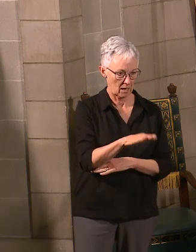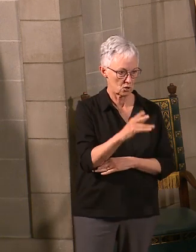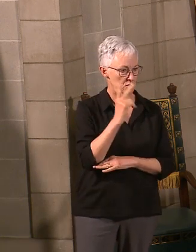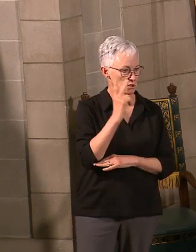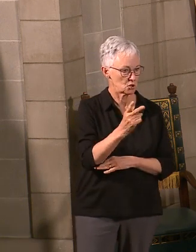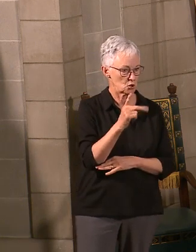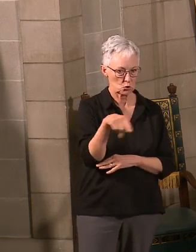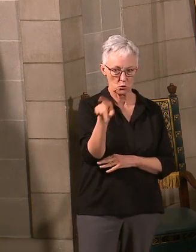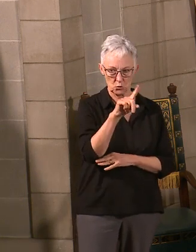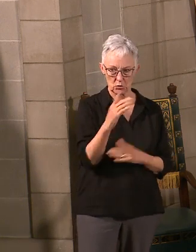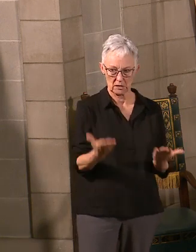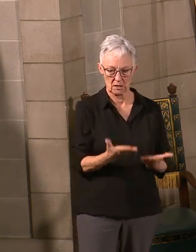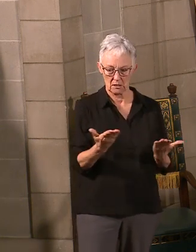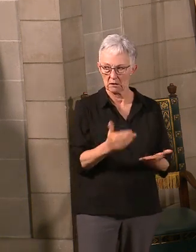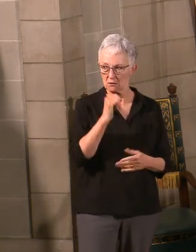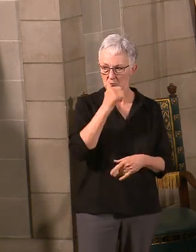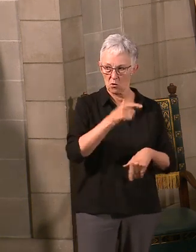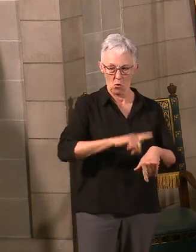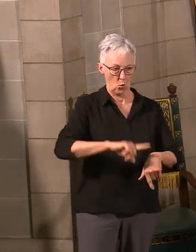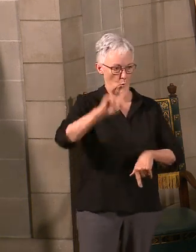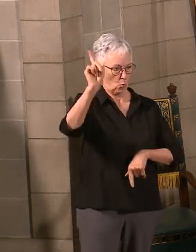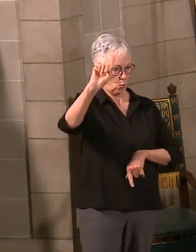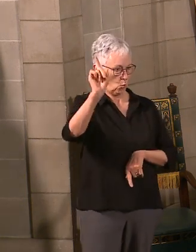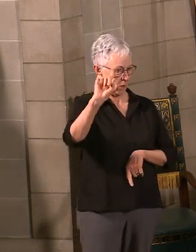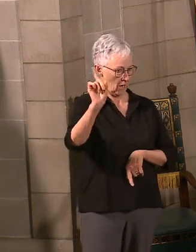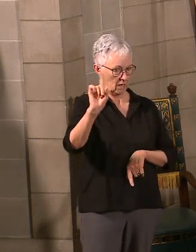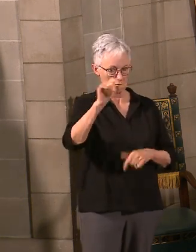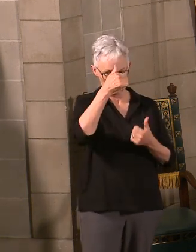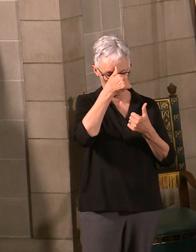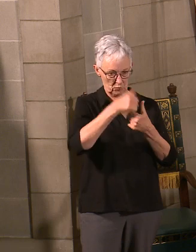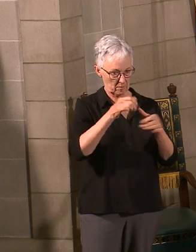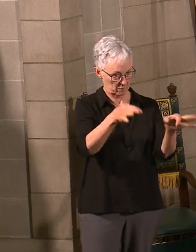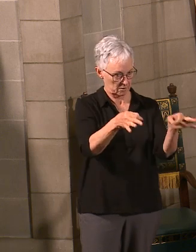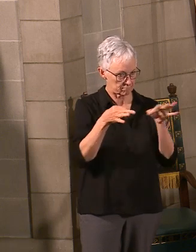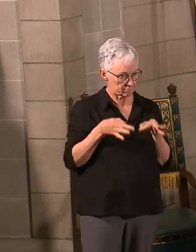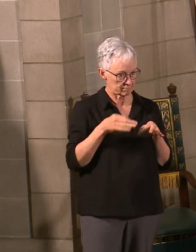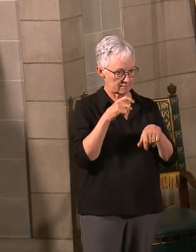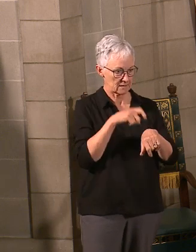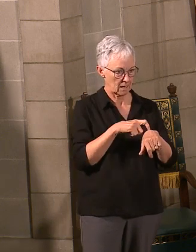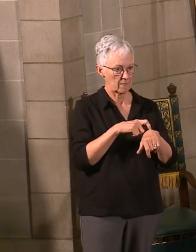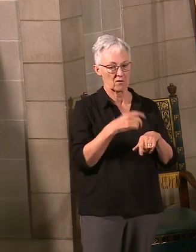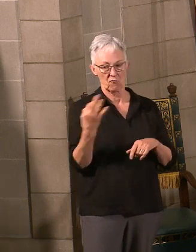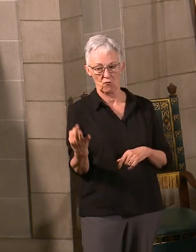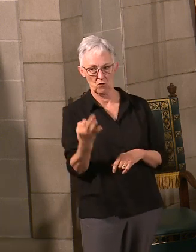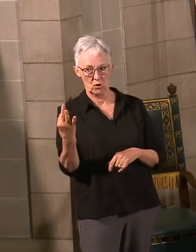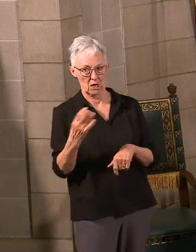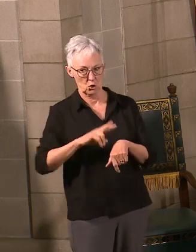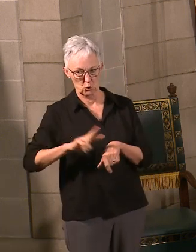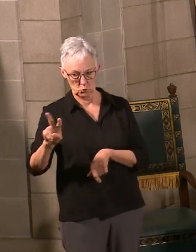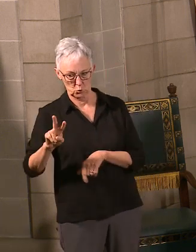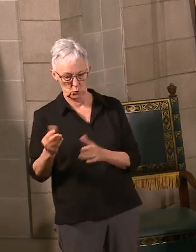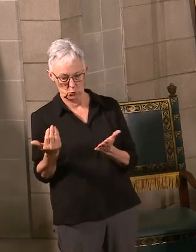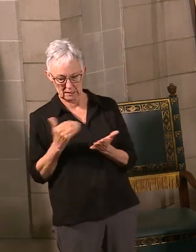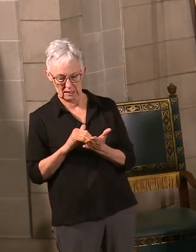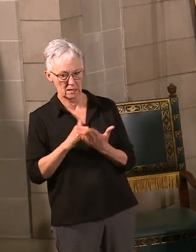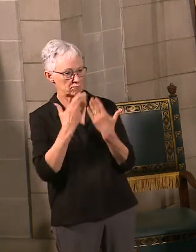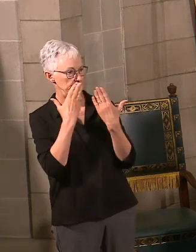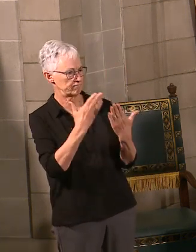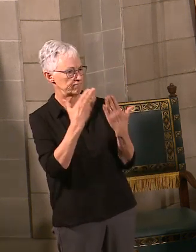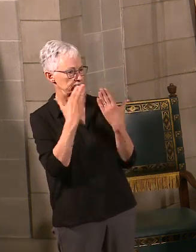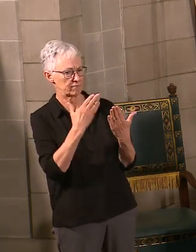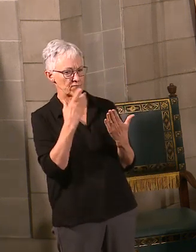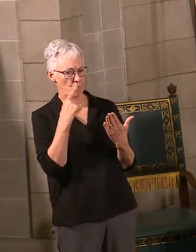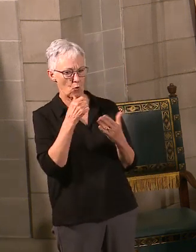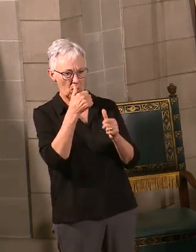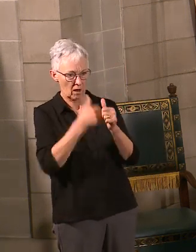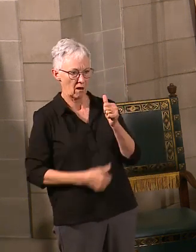tomorrow at 1 p.m. Central Time. So remember, because of the President's call, we're moving the time. Friday will be 2 p.m. again. Thank you all very, very much to every Nebraskan who